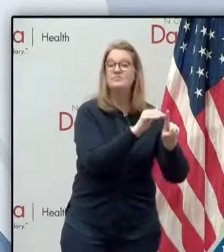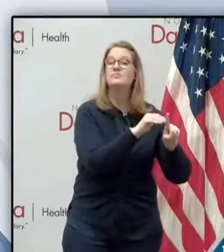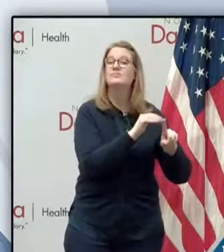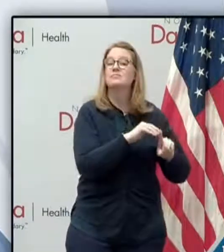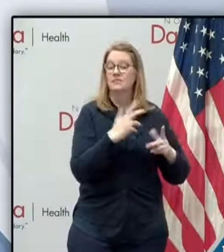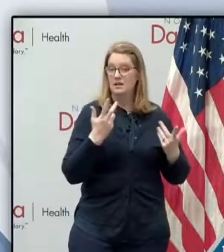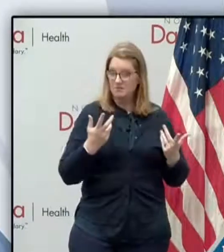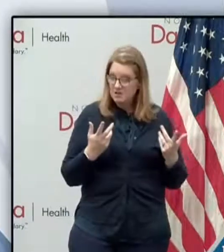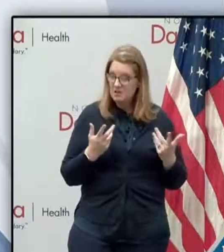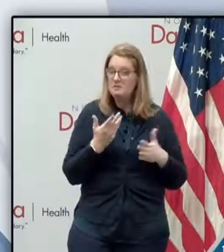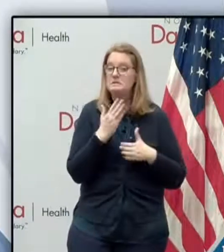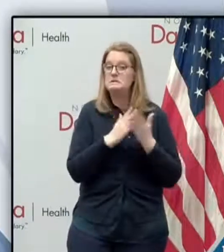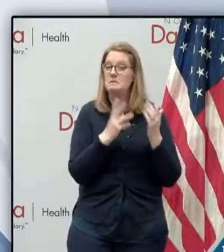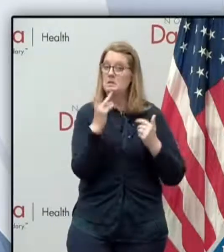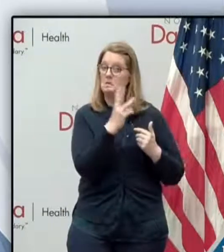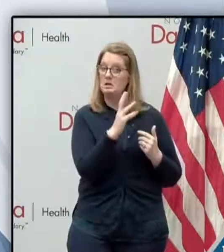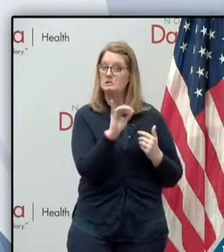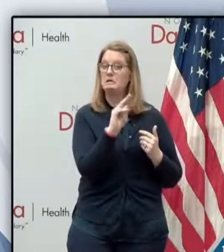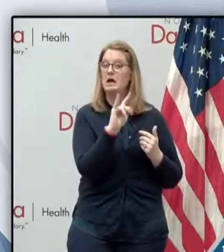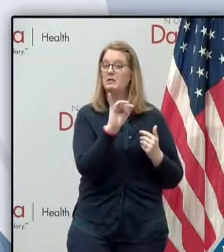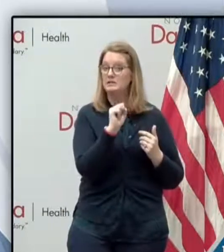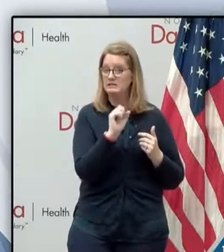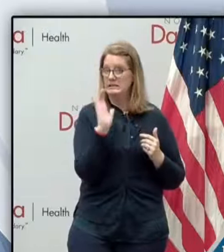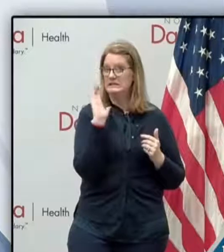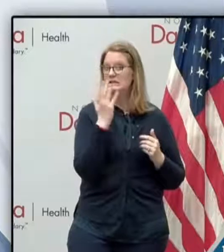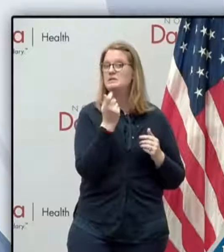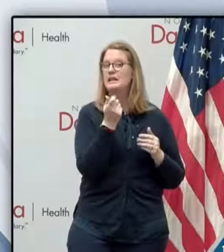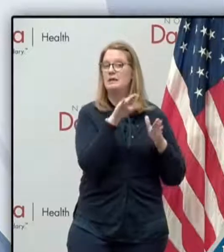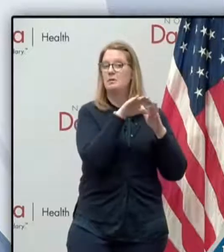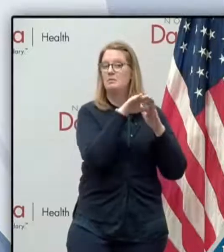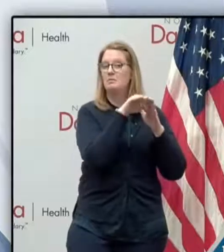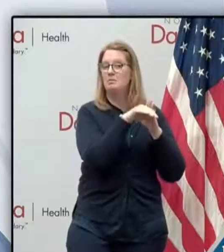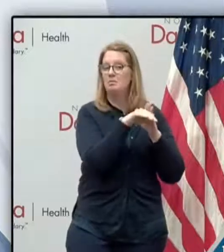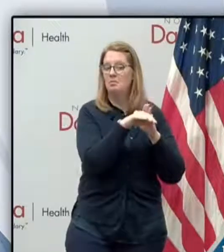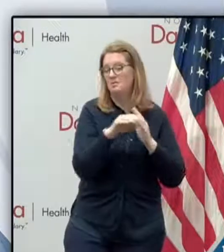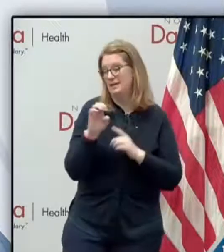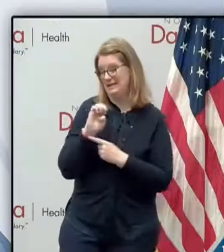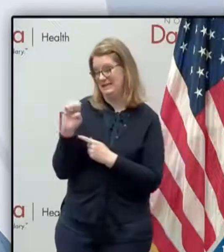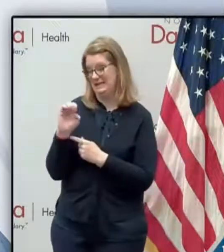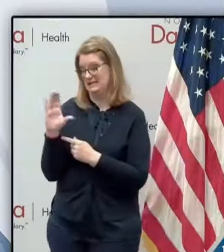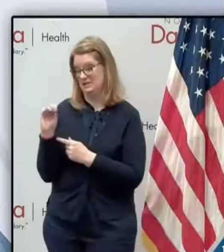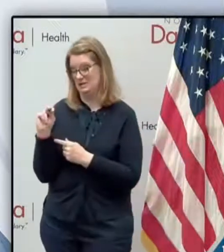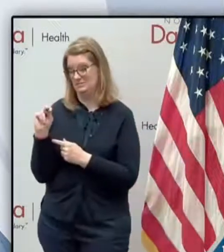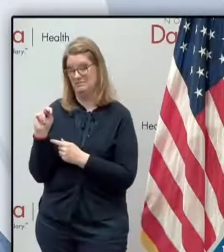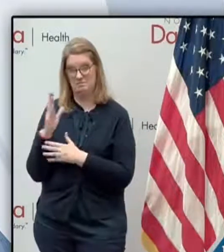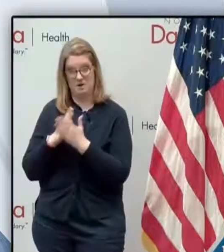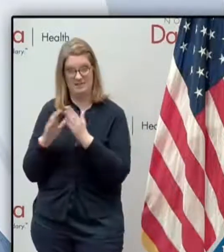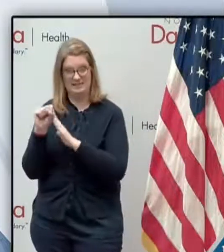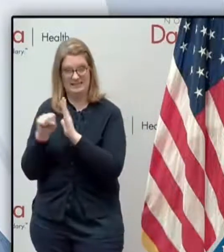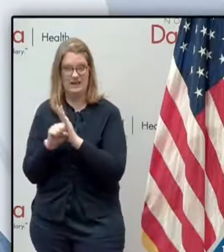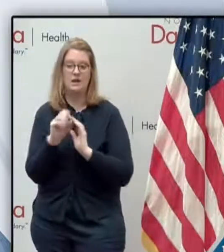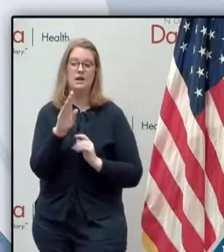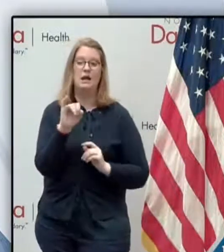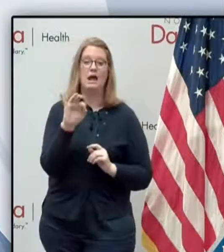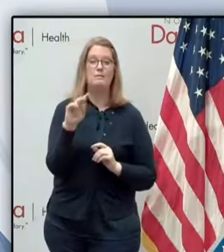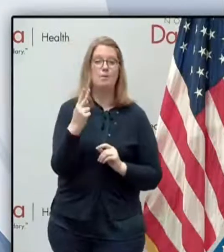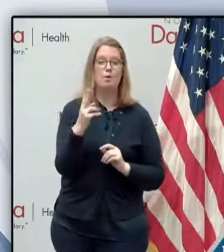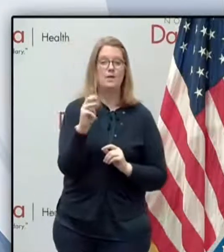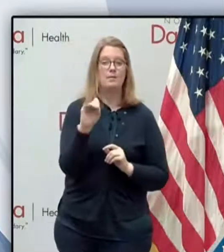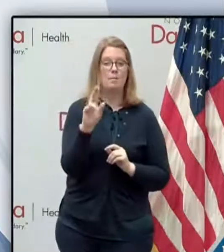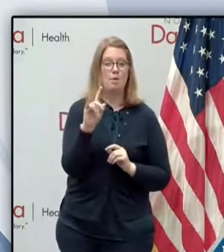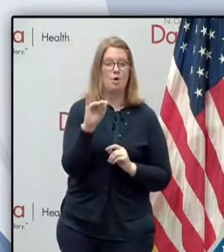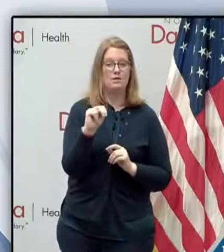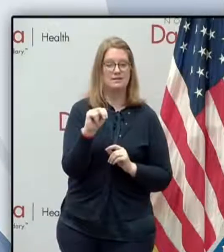positive movement in some of the western counties, and I'd say in the eastern part of the state in Burley-Morton, we continue to still go the wrong